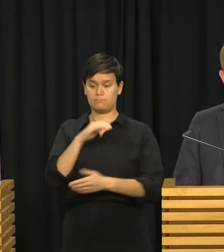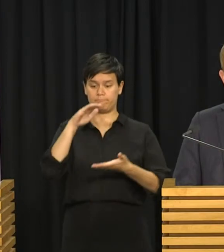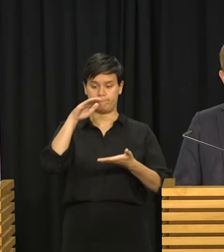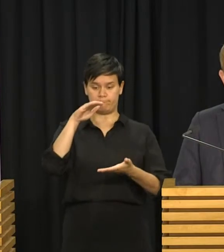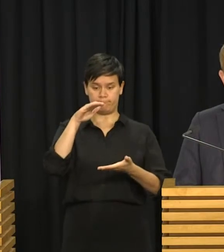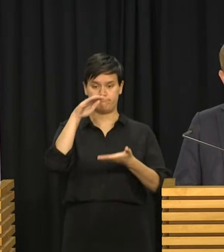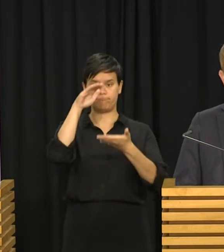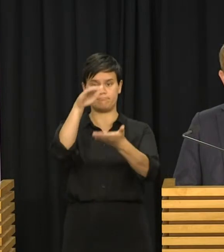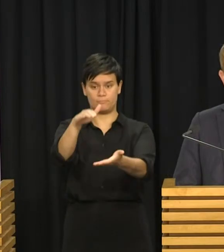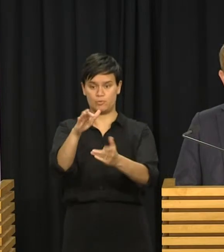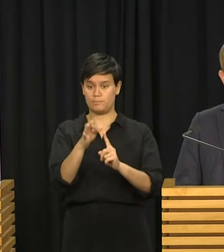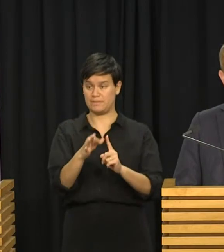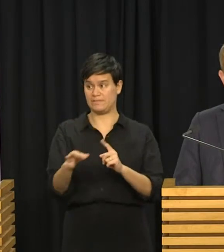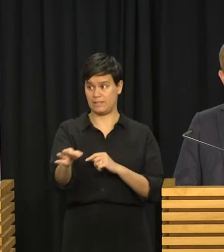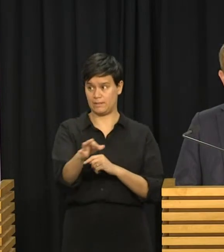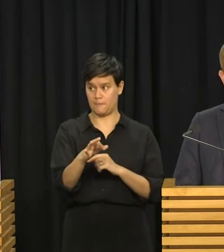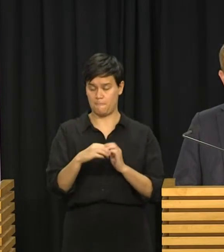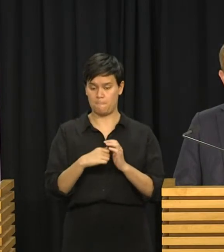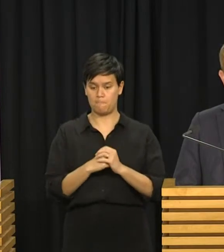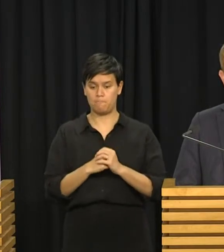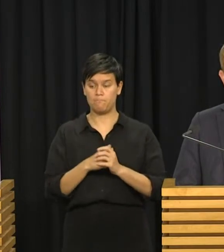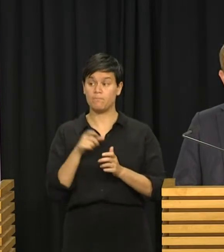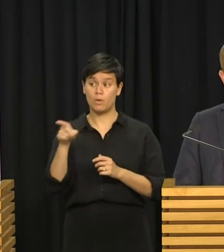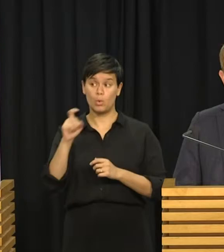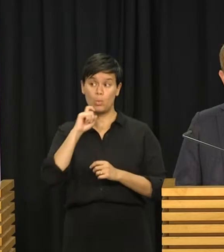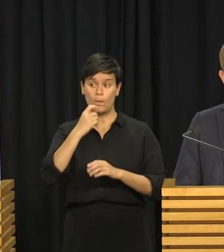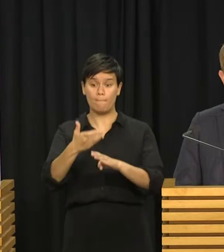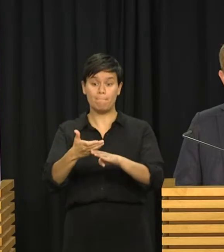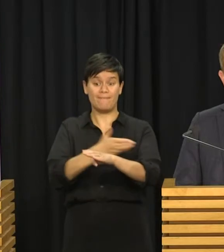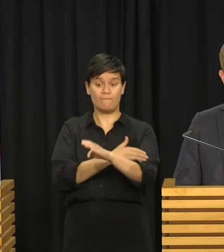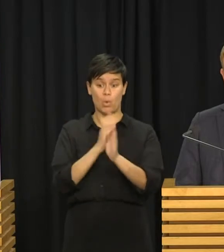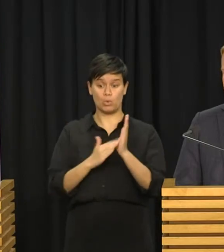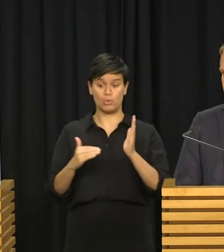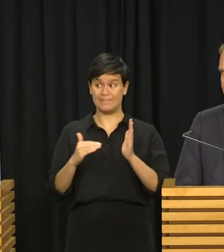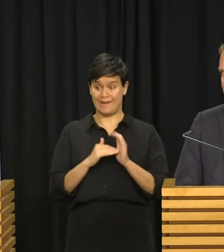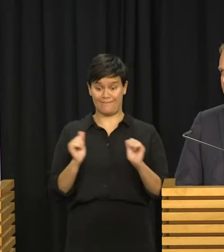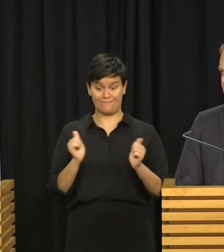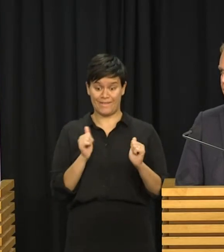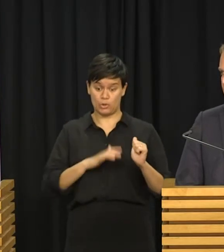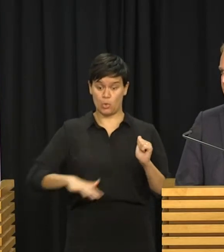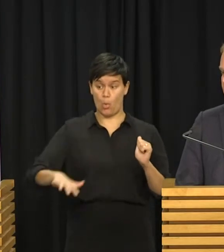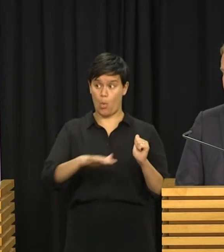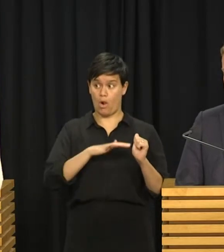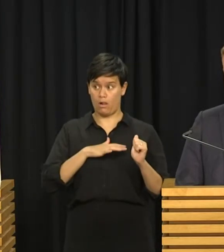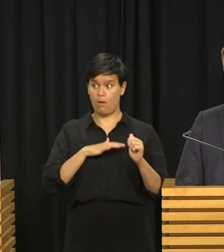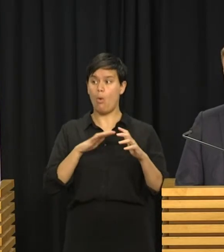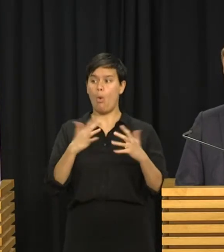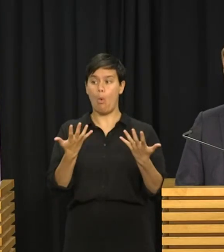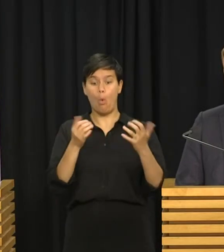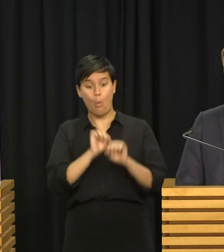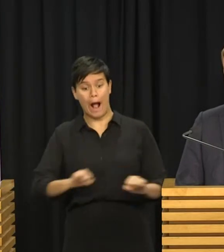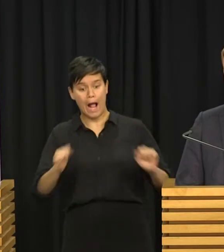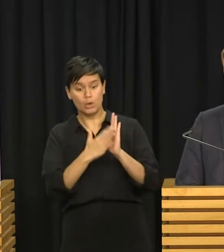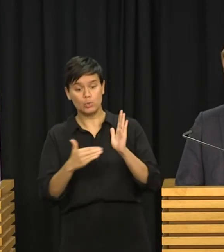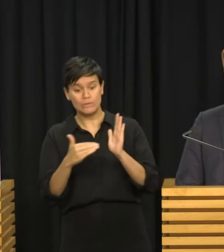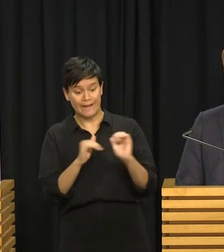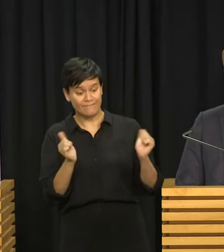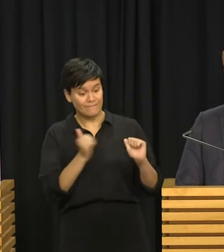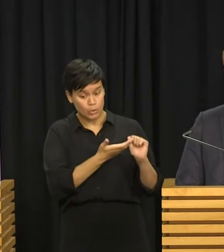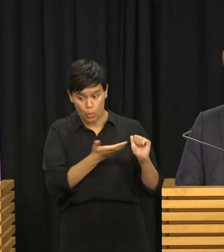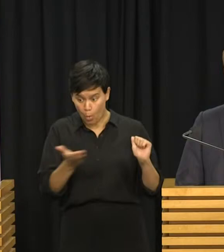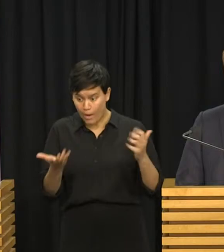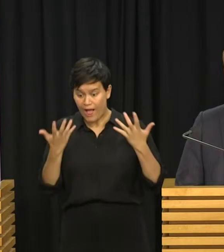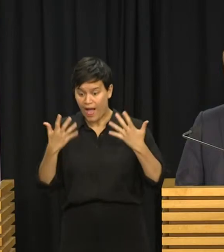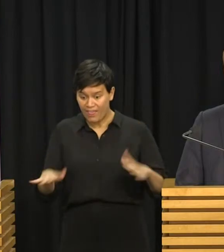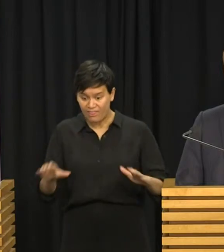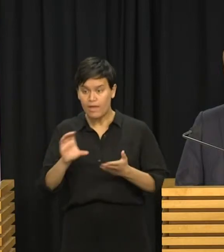Before all of New Zealand is vaccinated, or what's the prioritisation? Yeah, so this is one of the discussions we're really